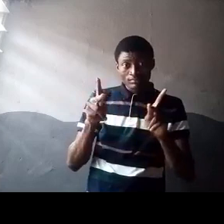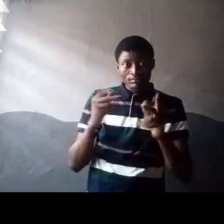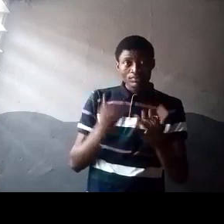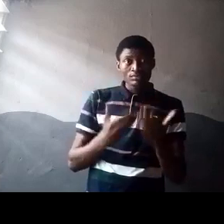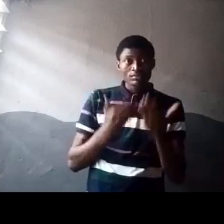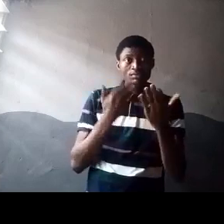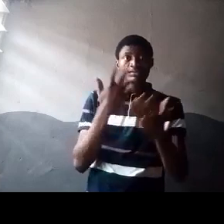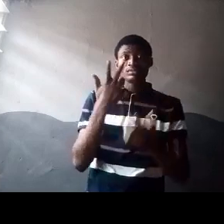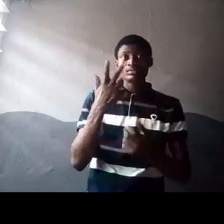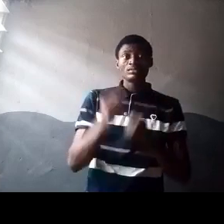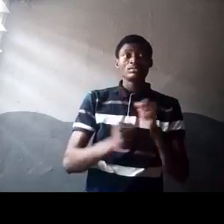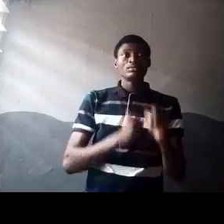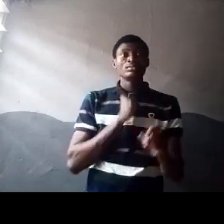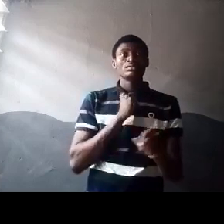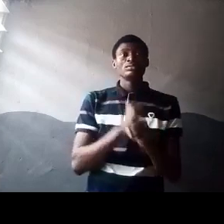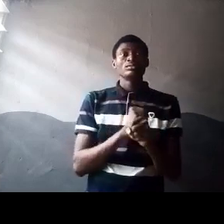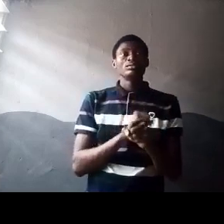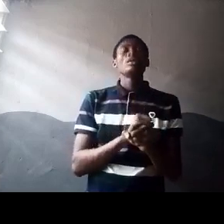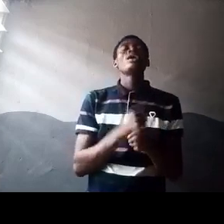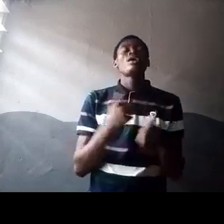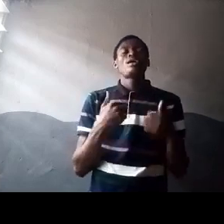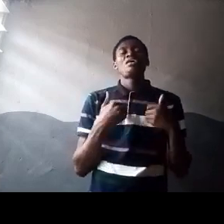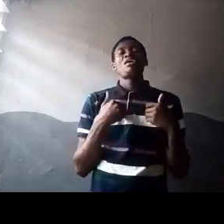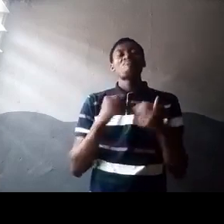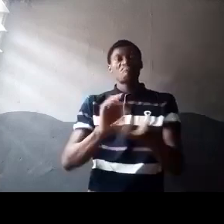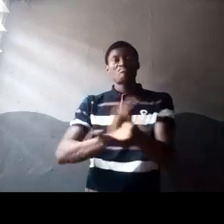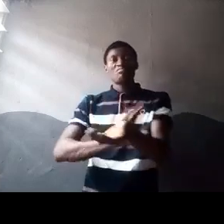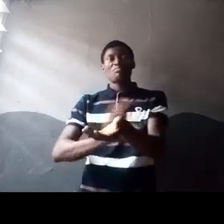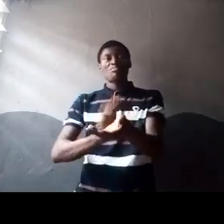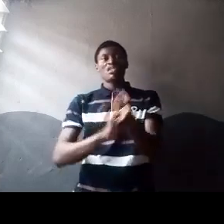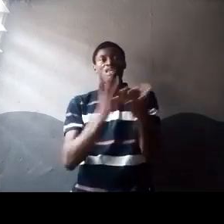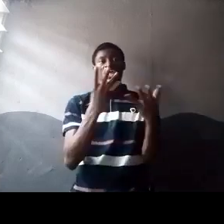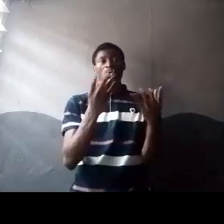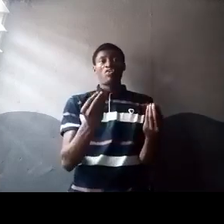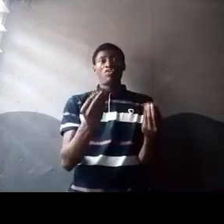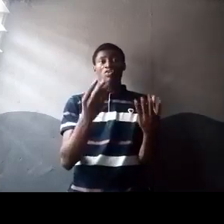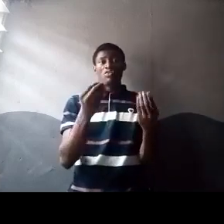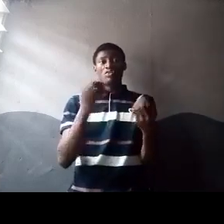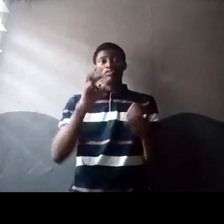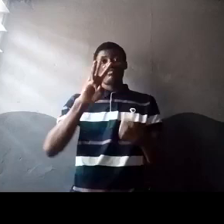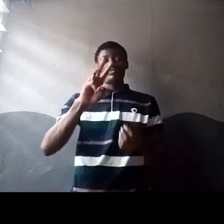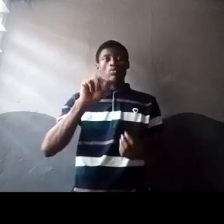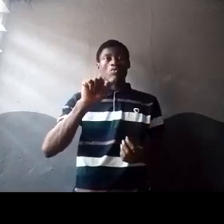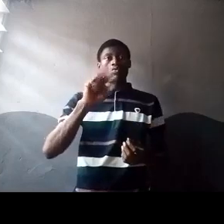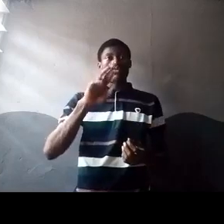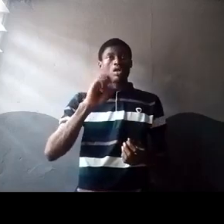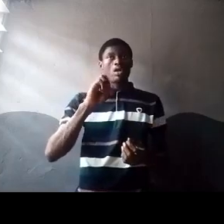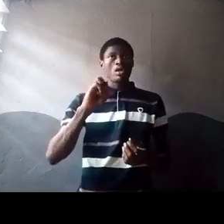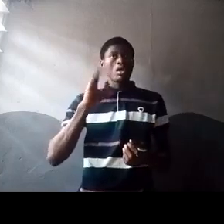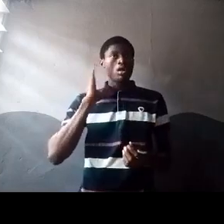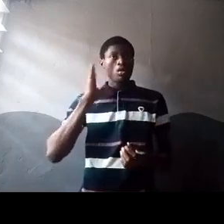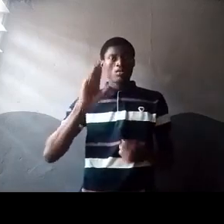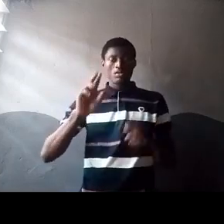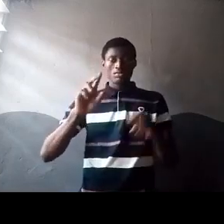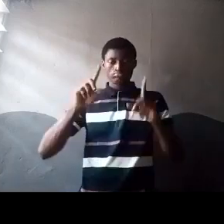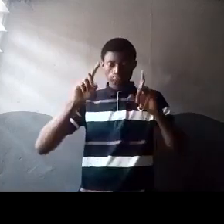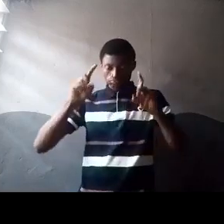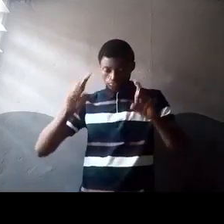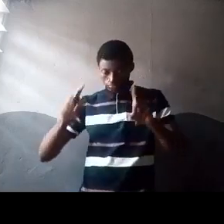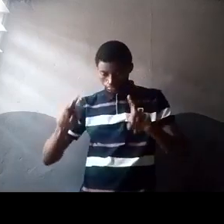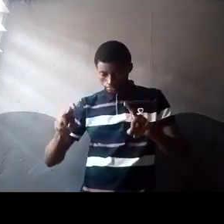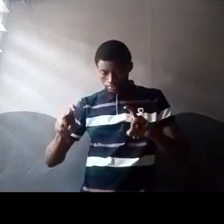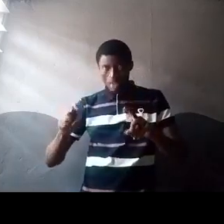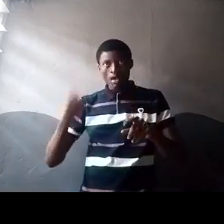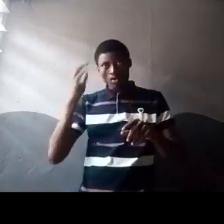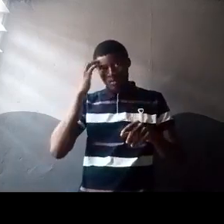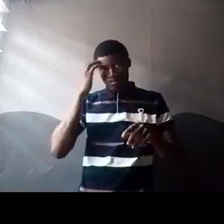the software is going to scan it, and they are going to identify that this is where you copied this assignment, and they are going to